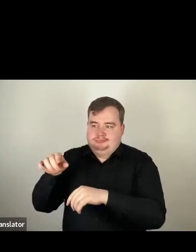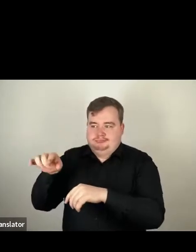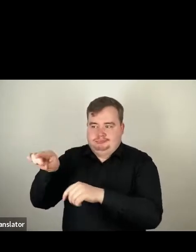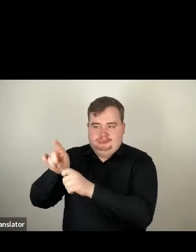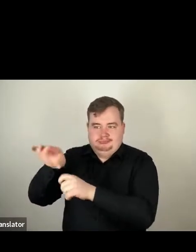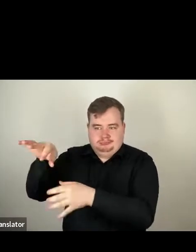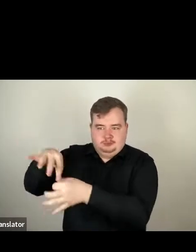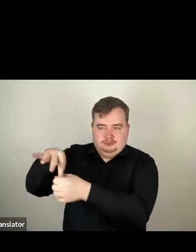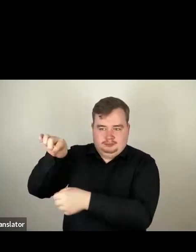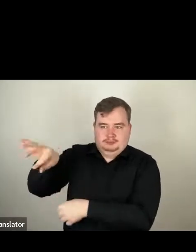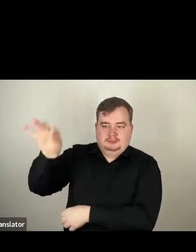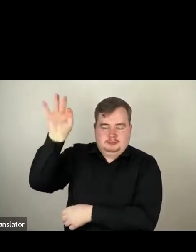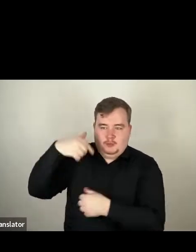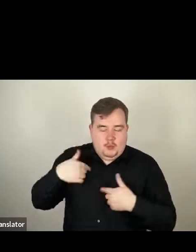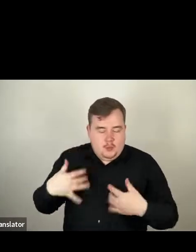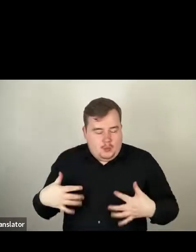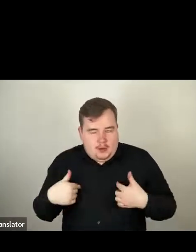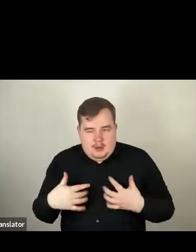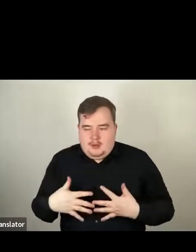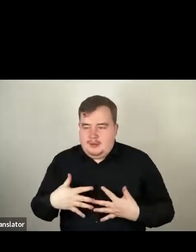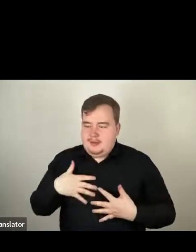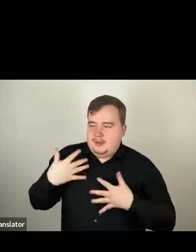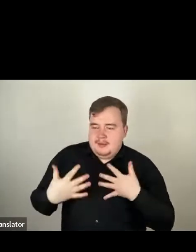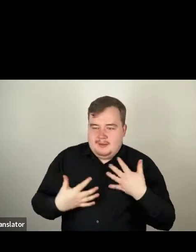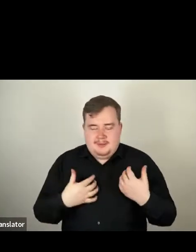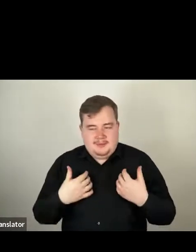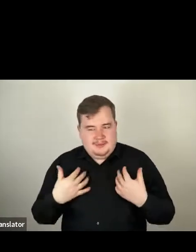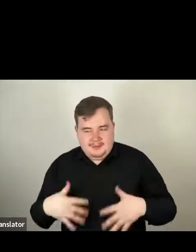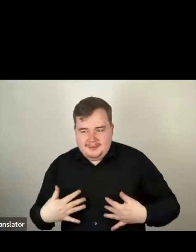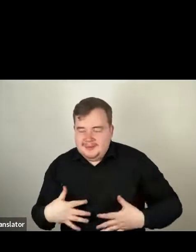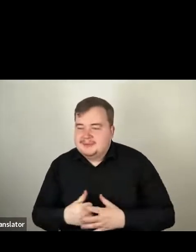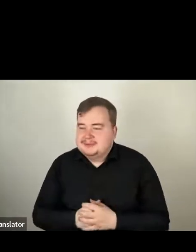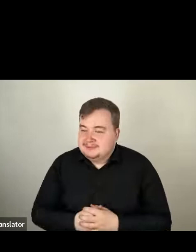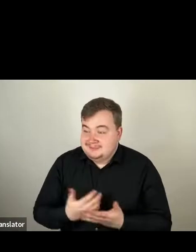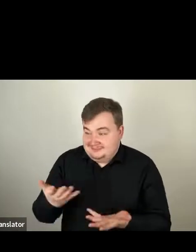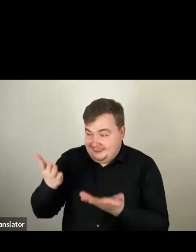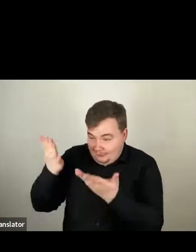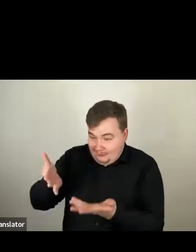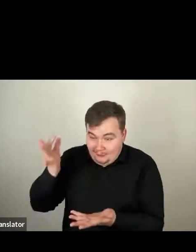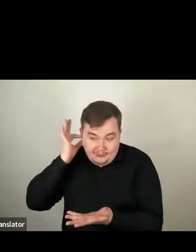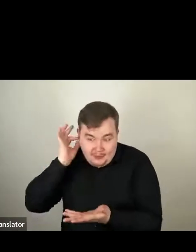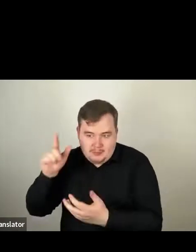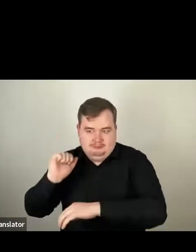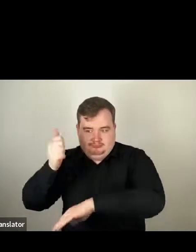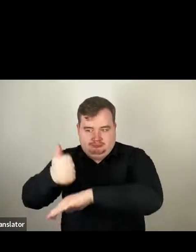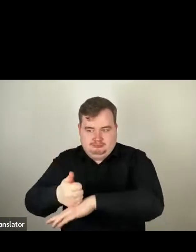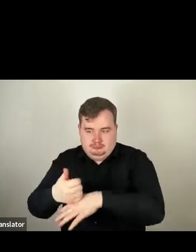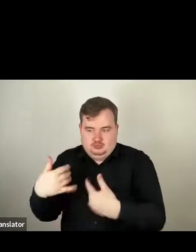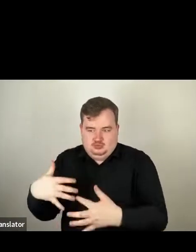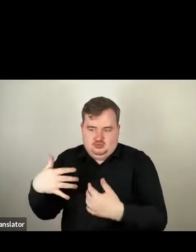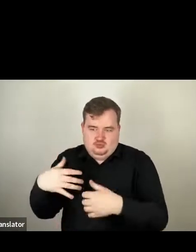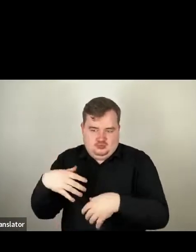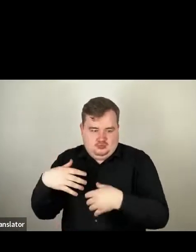also impressed that she has to hold this position for a very long time. But